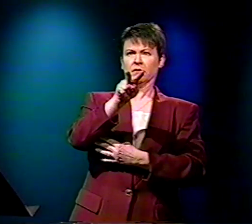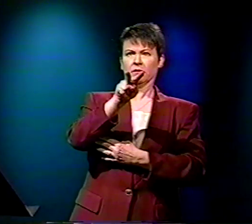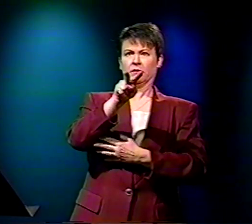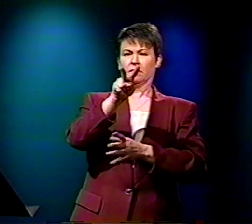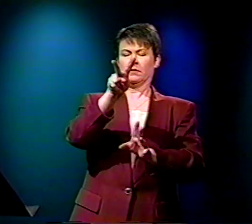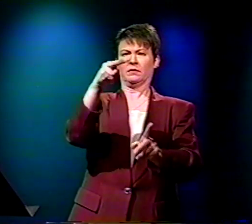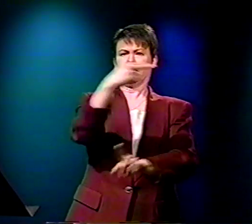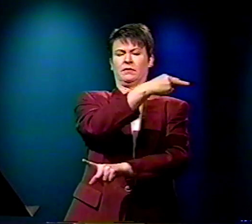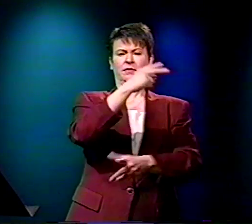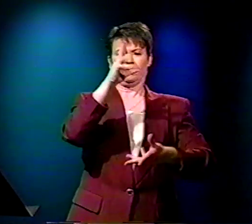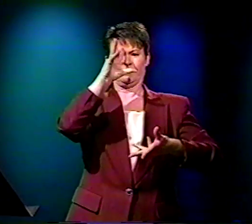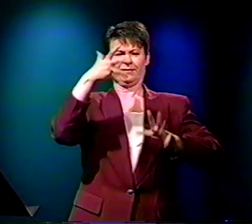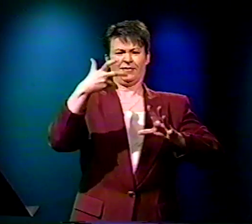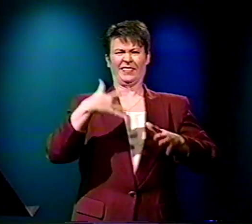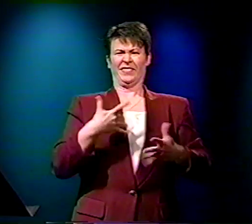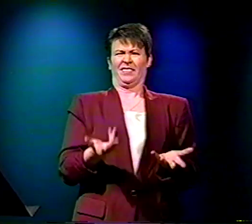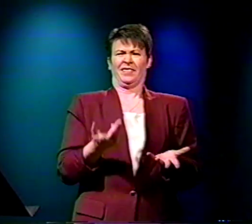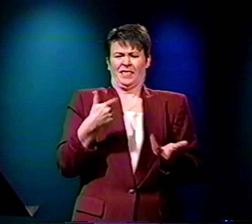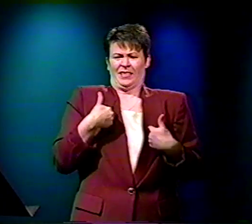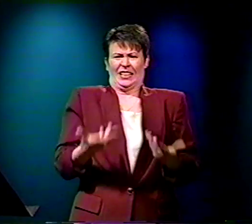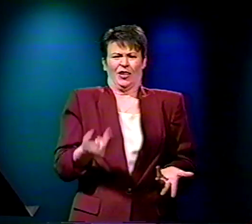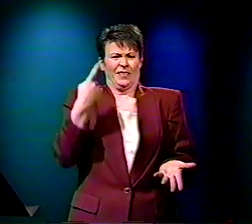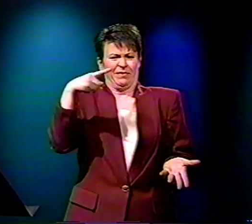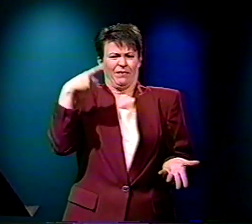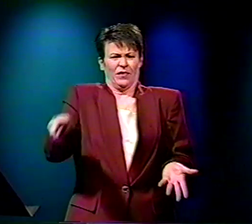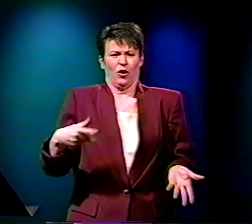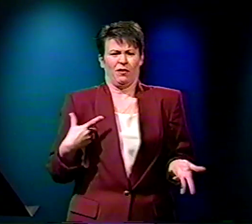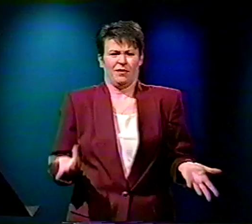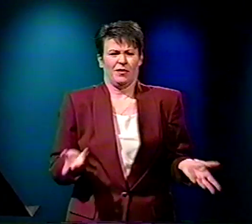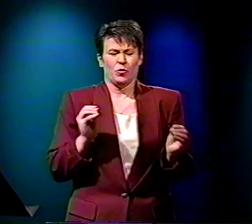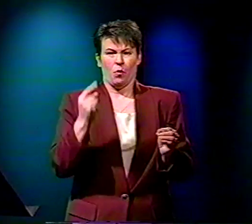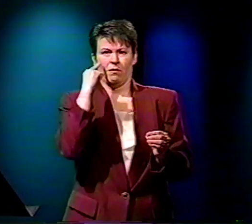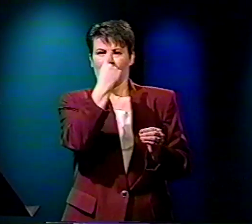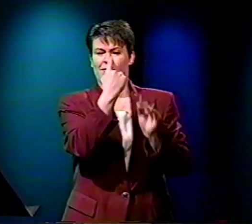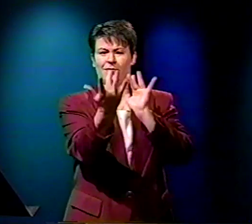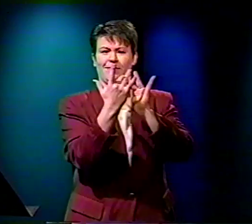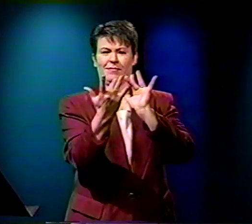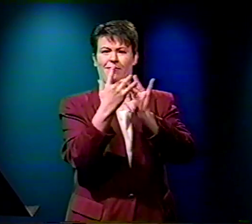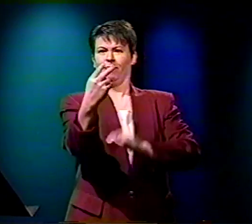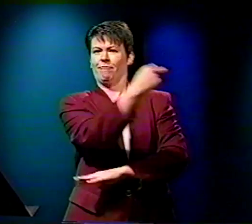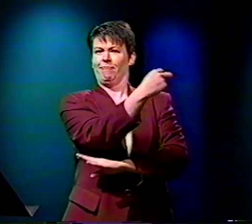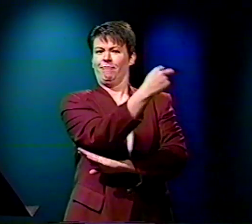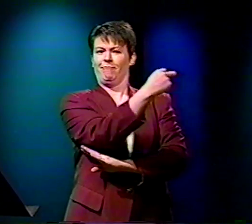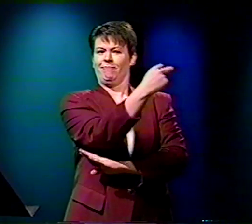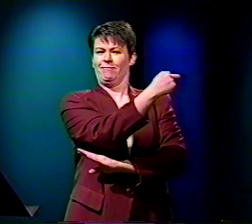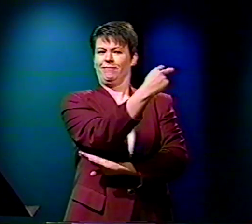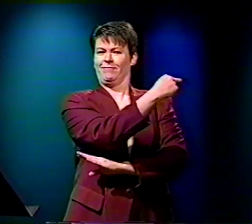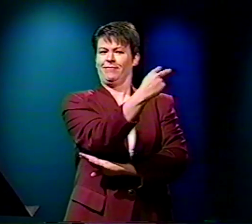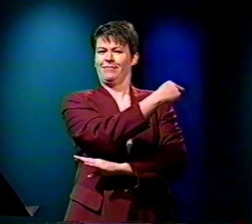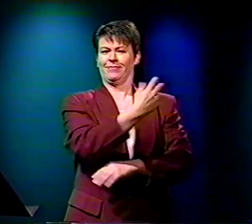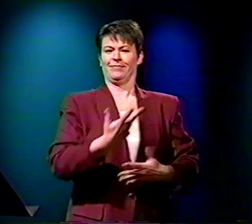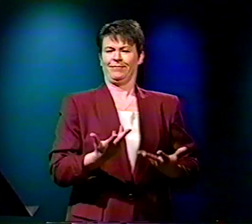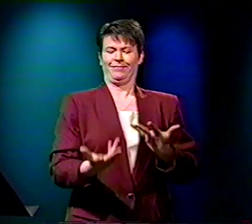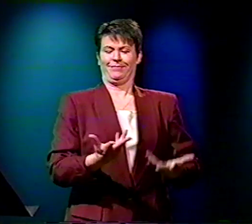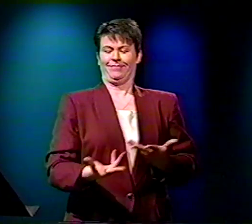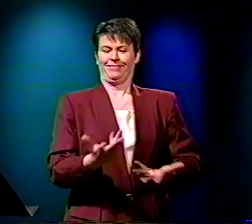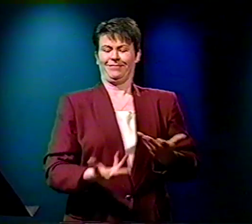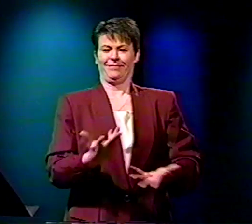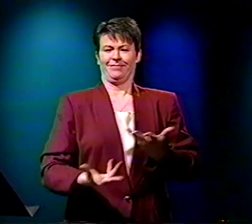thinking, look at me, I don't even feel like I'm being communicated to. It feels so uncomfortable. It's like, why am I even here? I feel like I'm not even being addressed